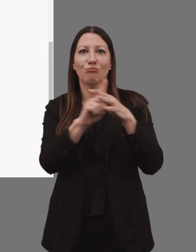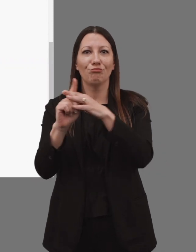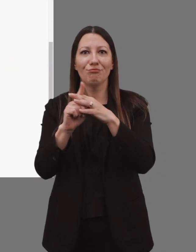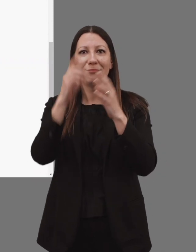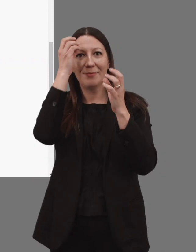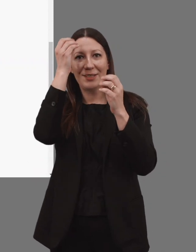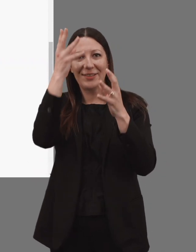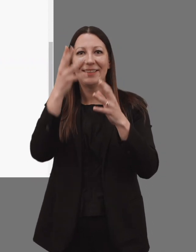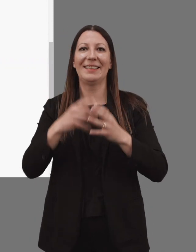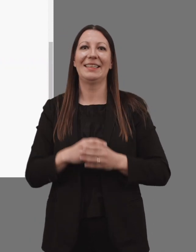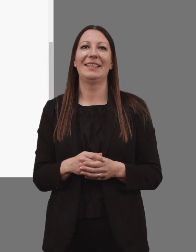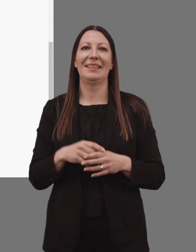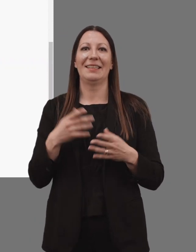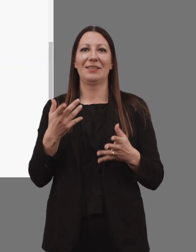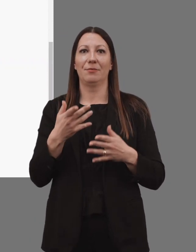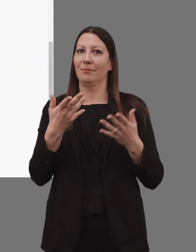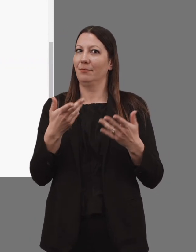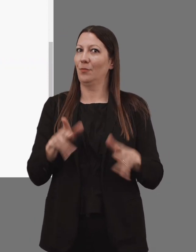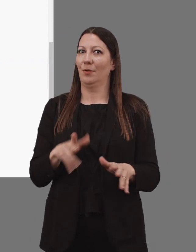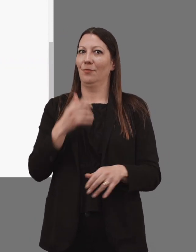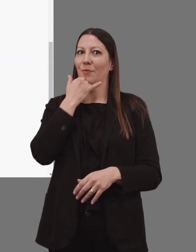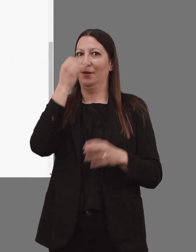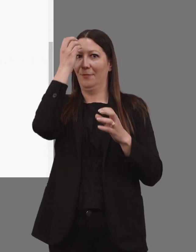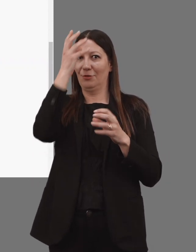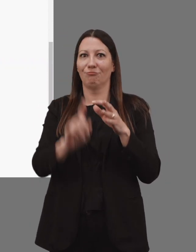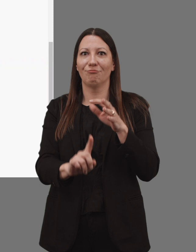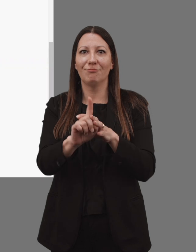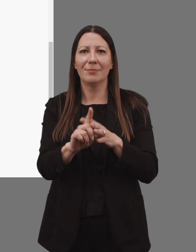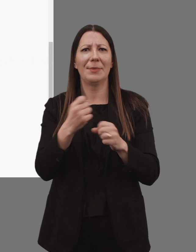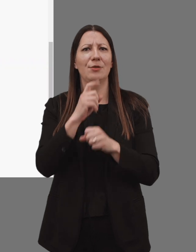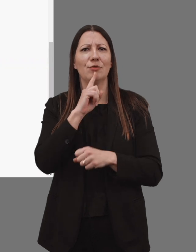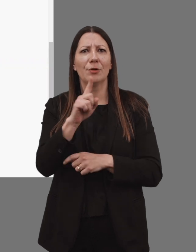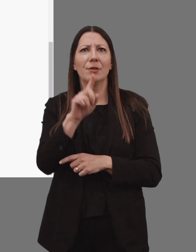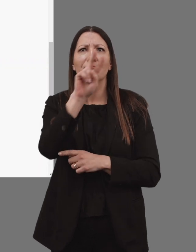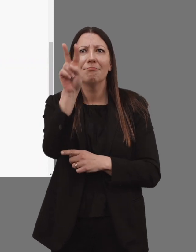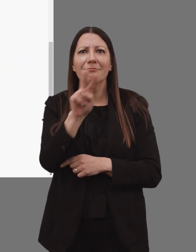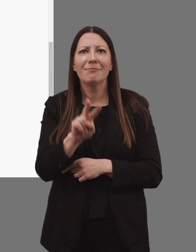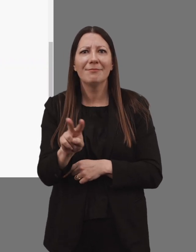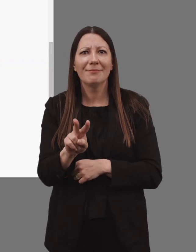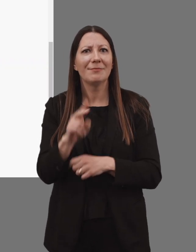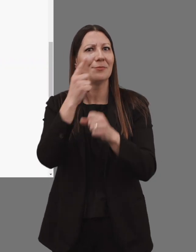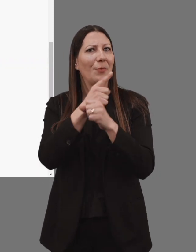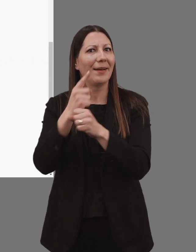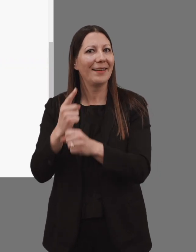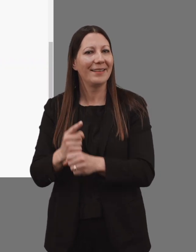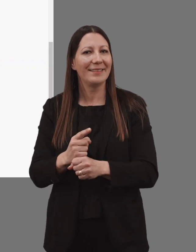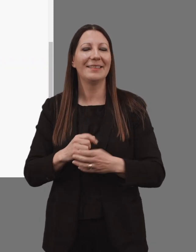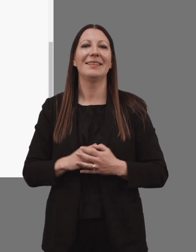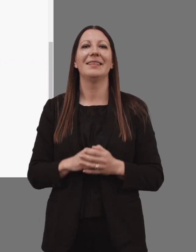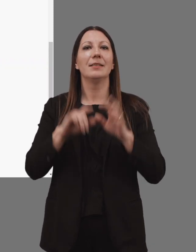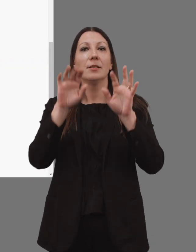want some wrong information. So just be sure to review and complete all the relevant